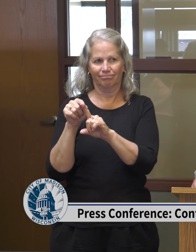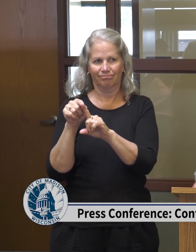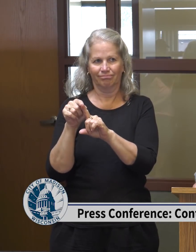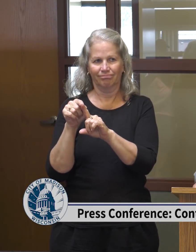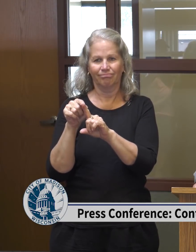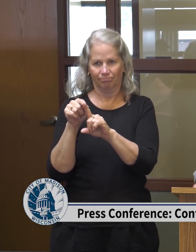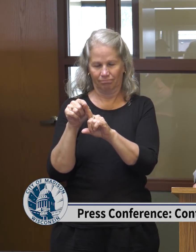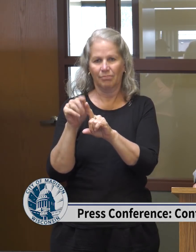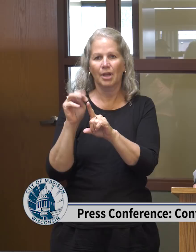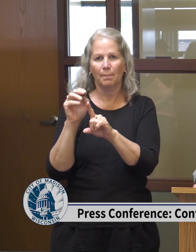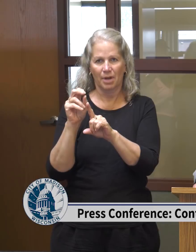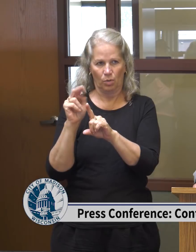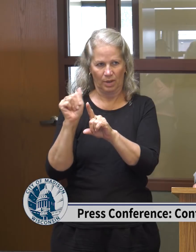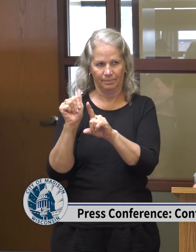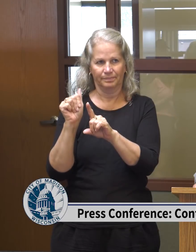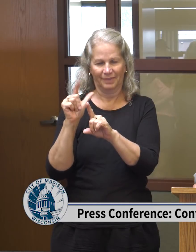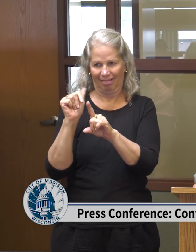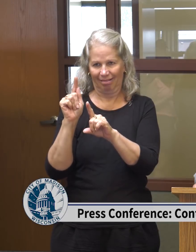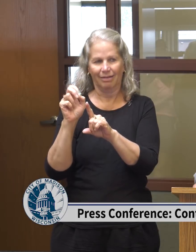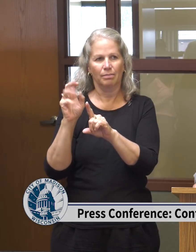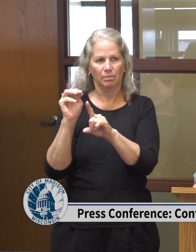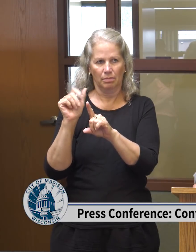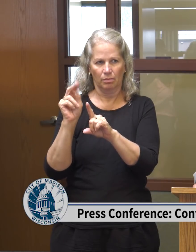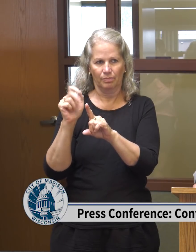the low-lying areas around